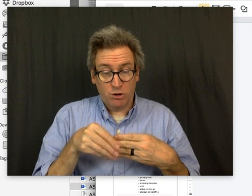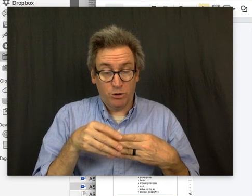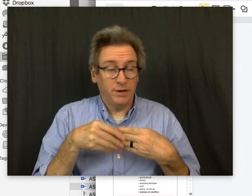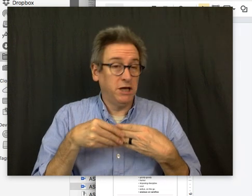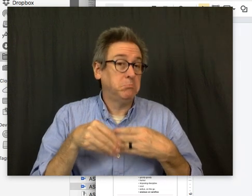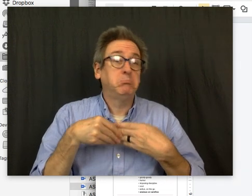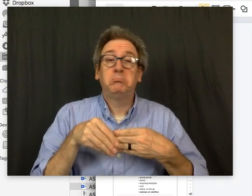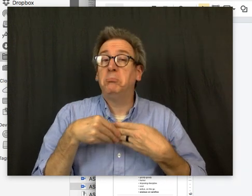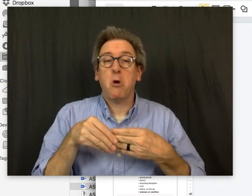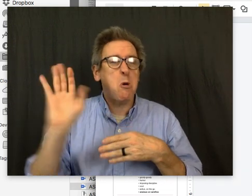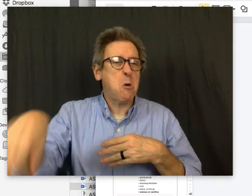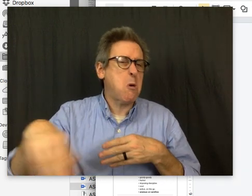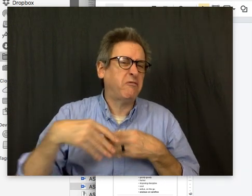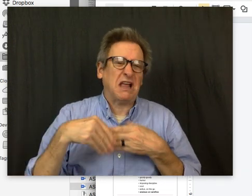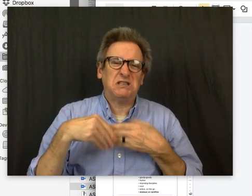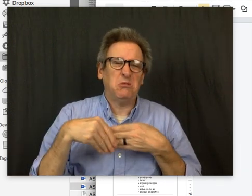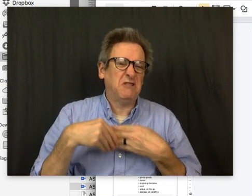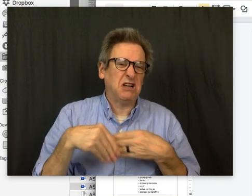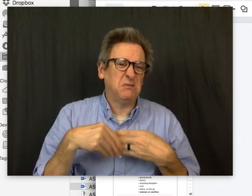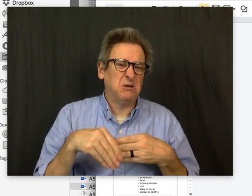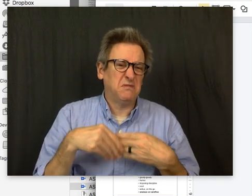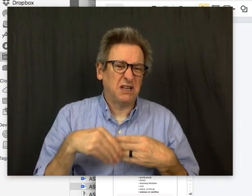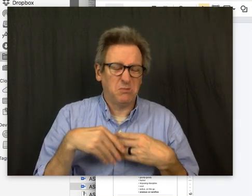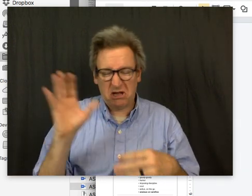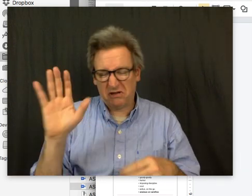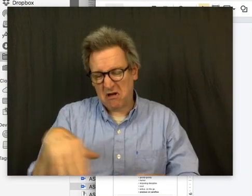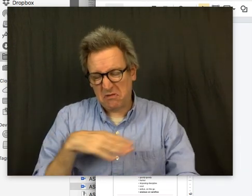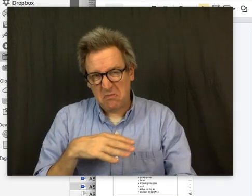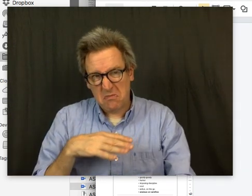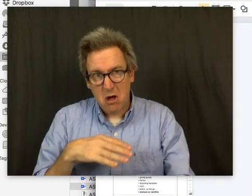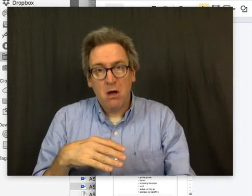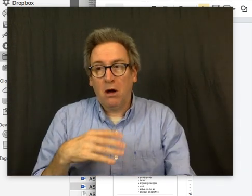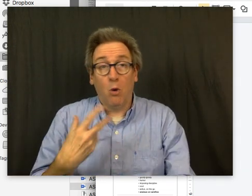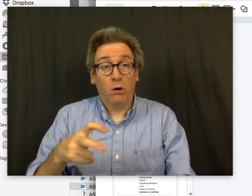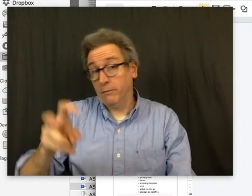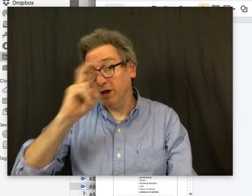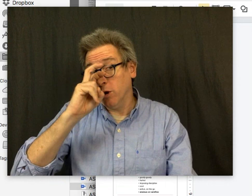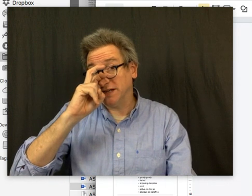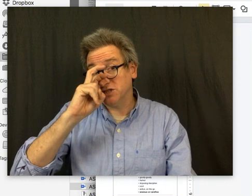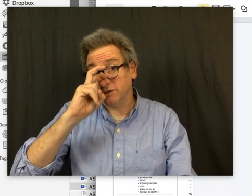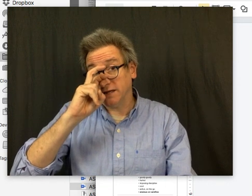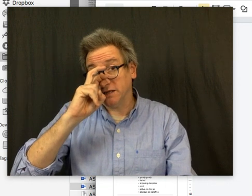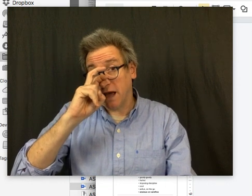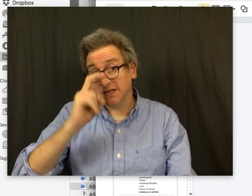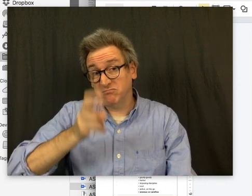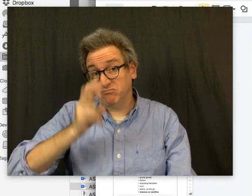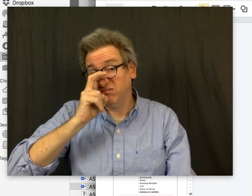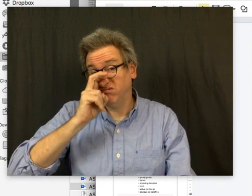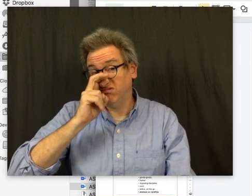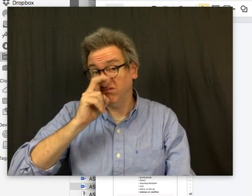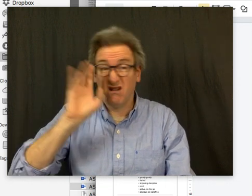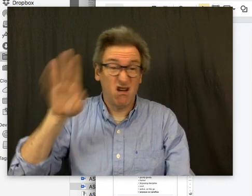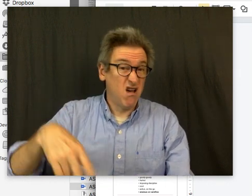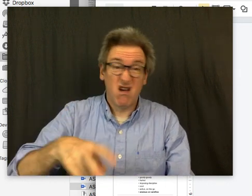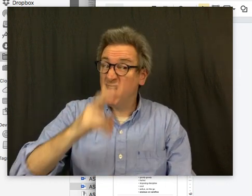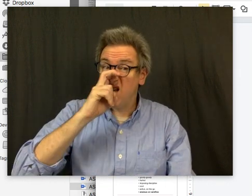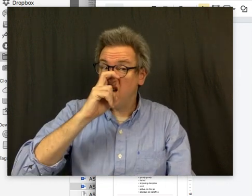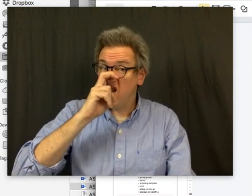So you could be, oh, flexible, flexible, flexible, that's fine. Or we can go back to strict, the opposite.